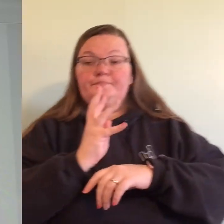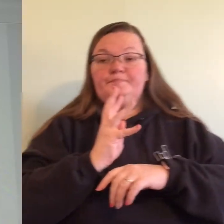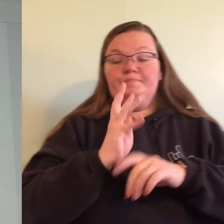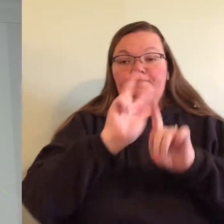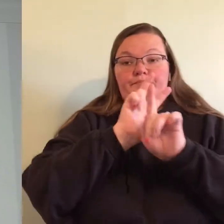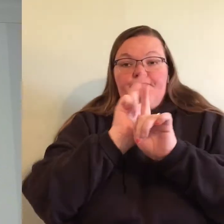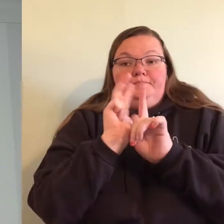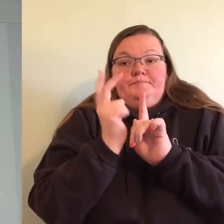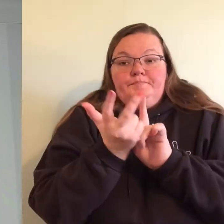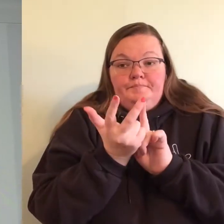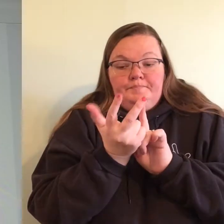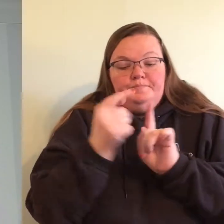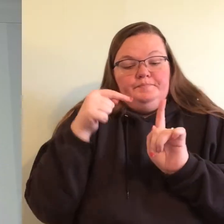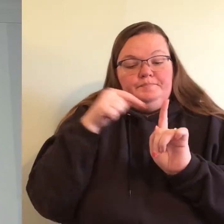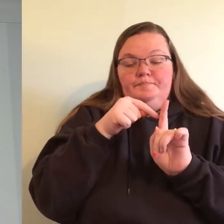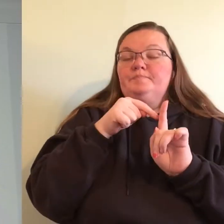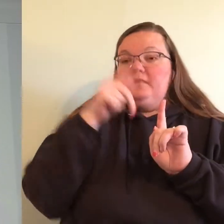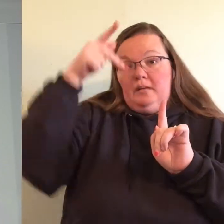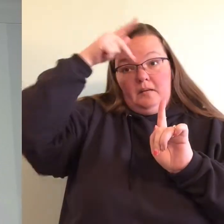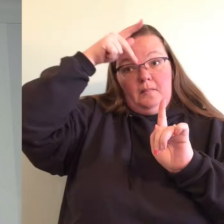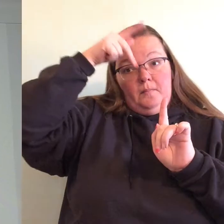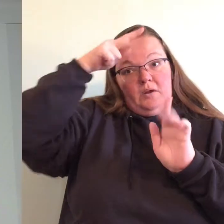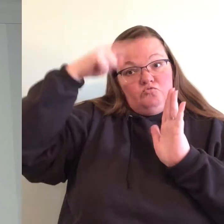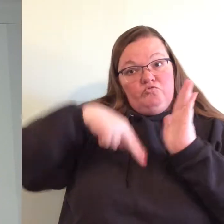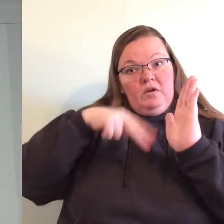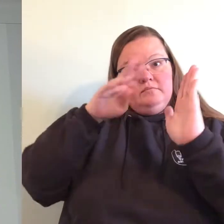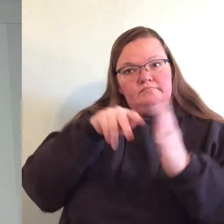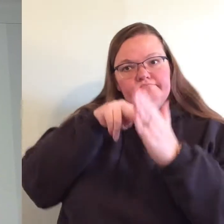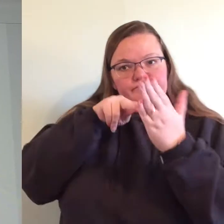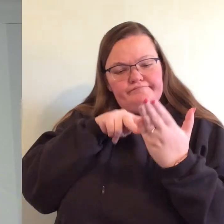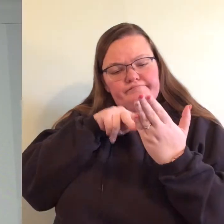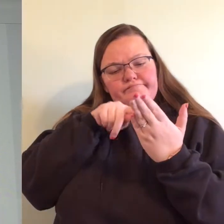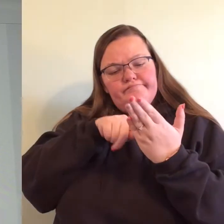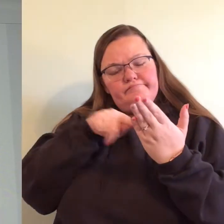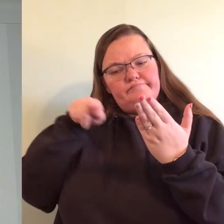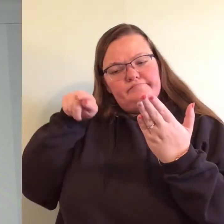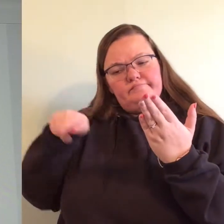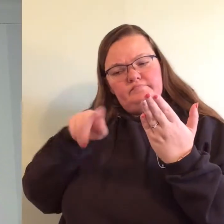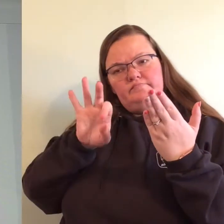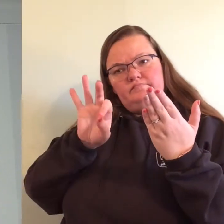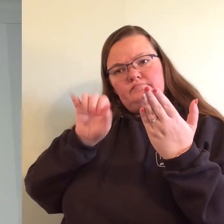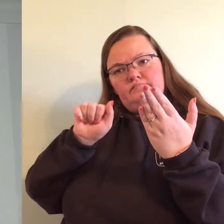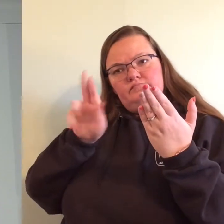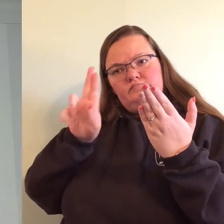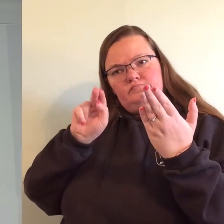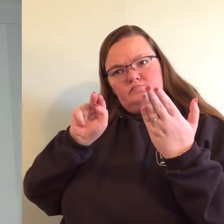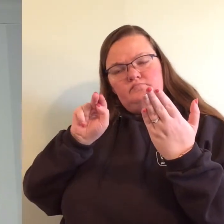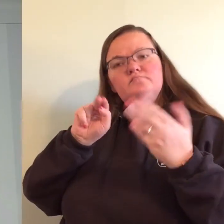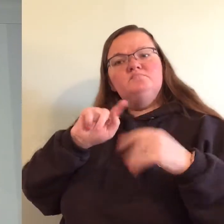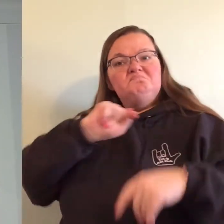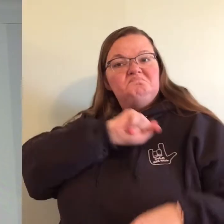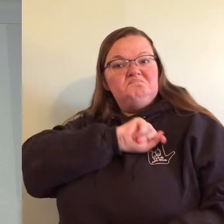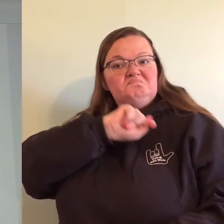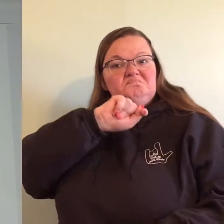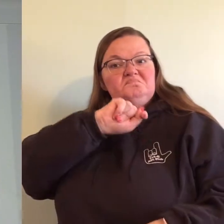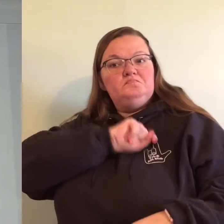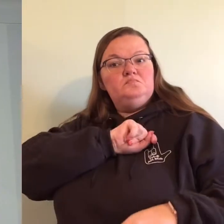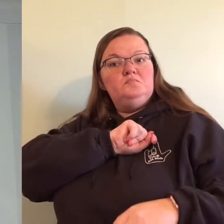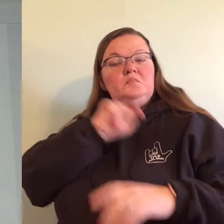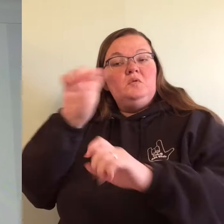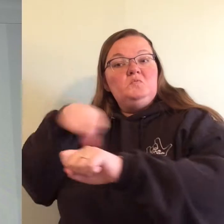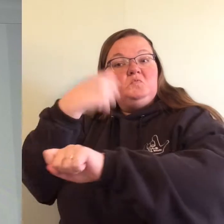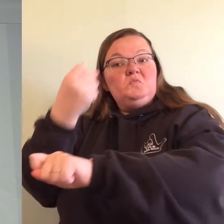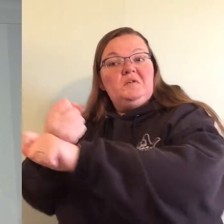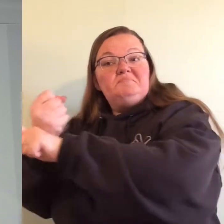and crowded round Peter as he read out the following words. "The former occupant of these premises, the Fawn Tumnus, is under arrest